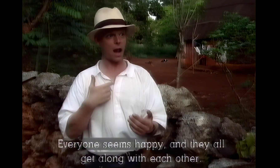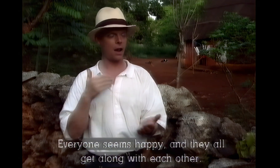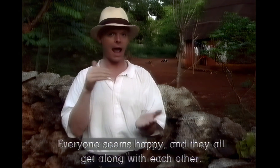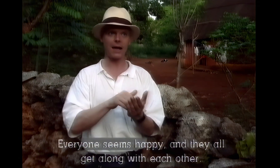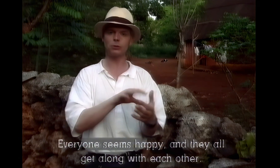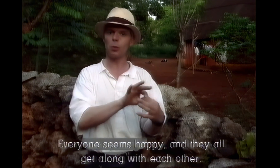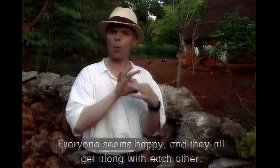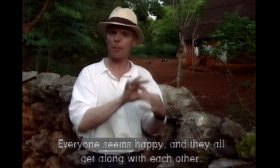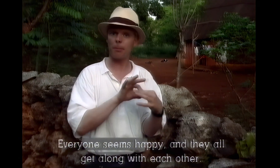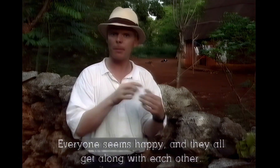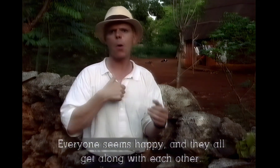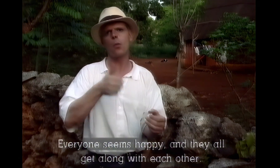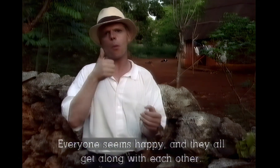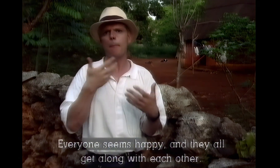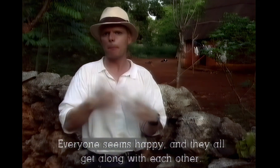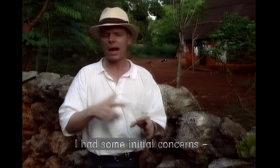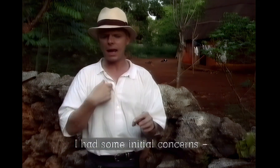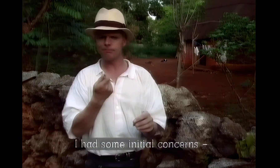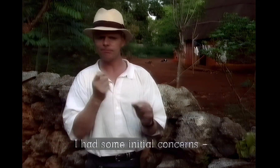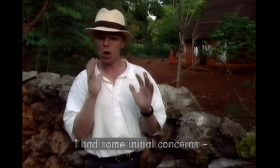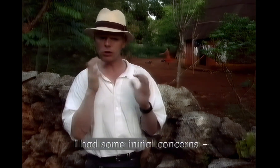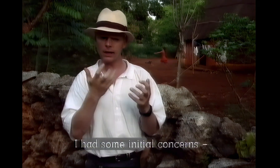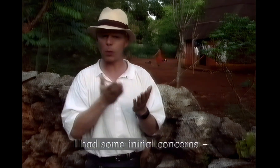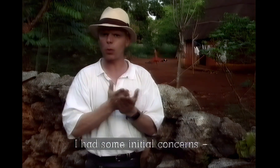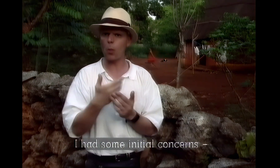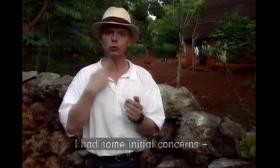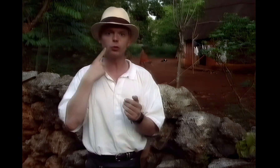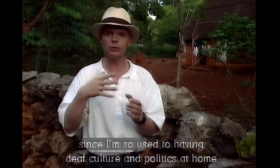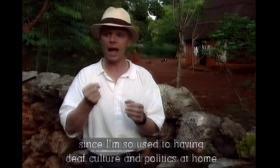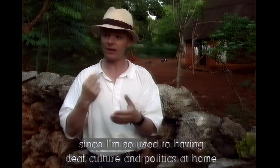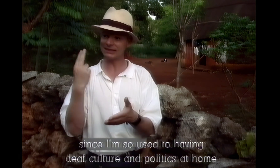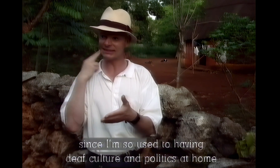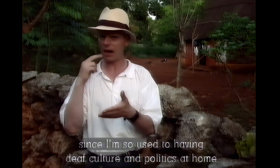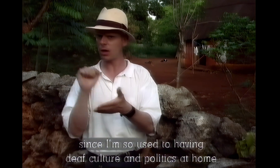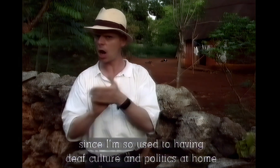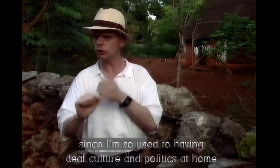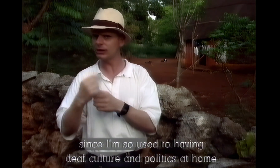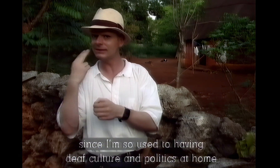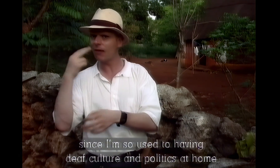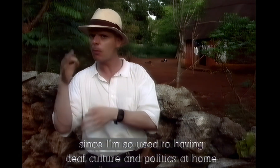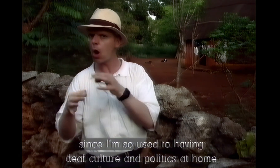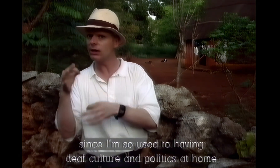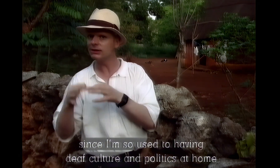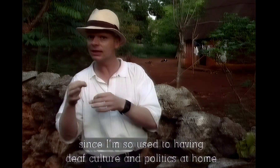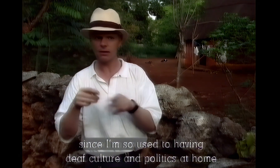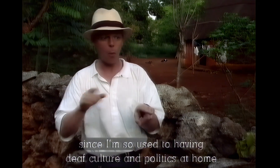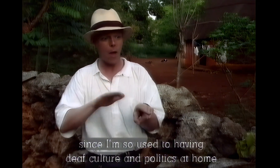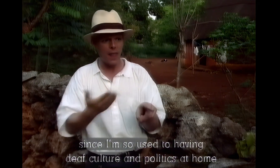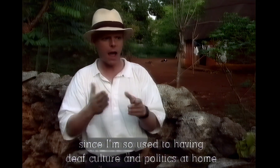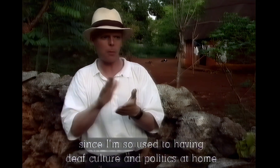home. I know I had some initial concerns, since I'm so used to having deaf culture and politics at home. I thought that might be a problem, but it's